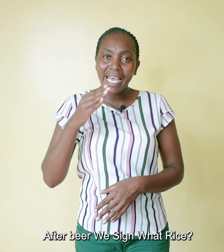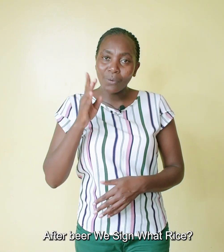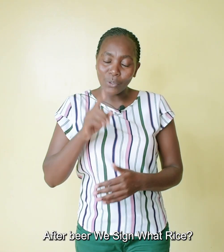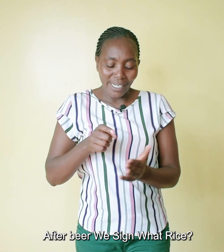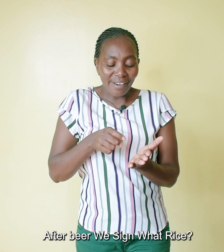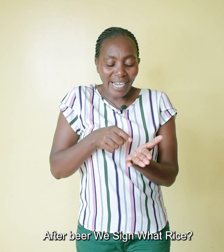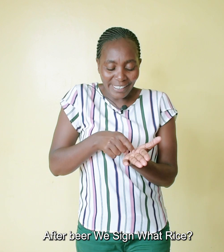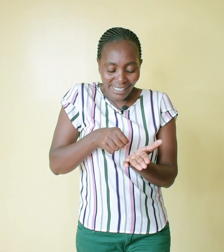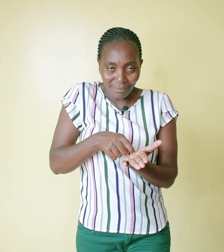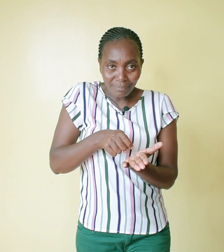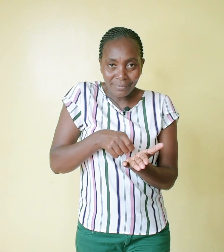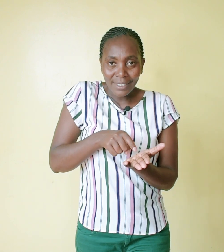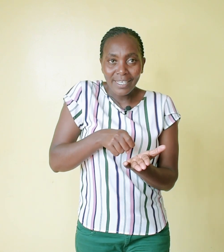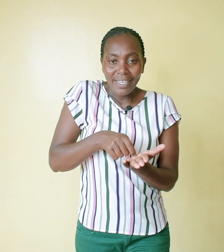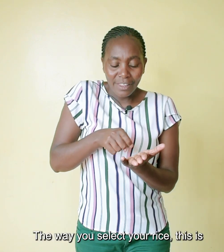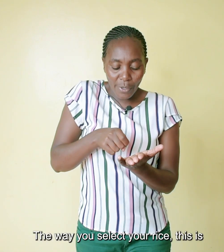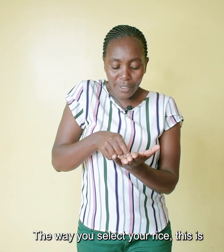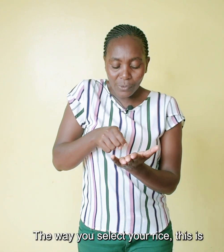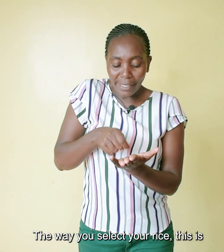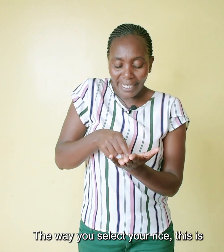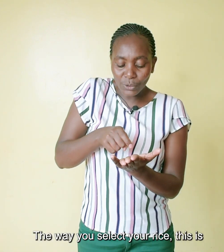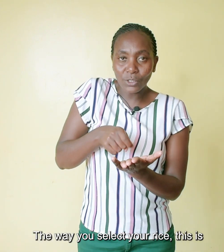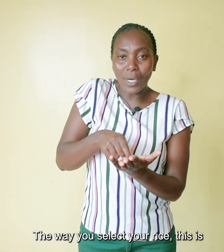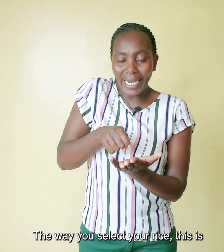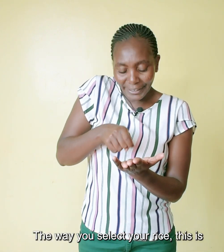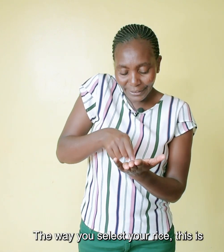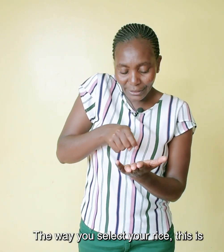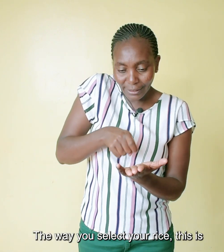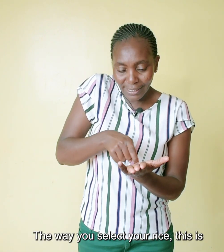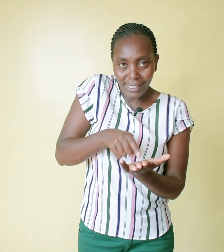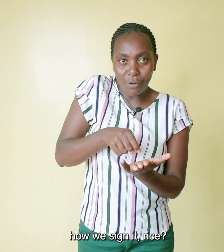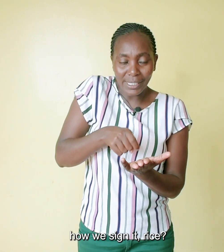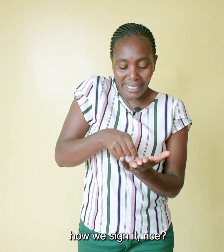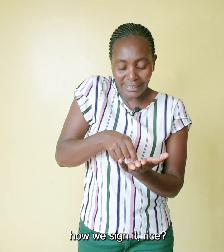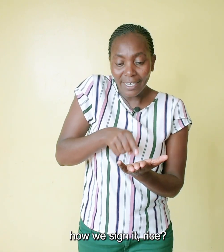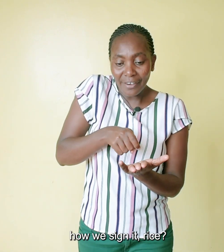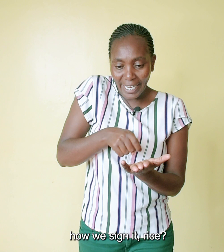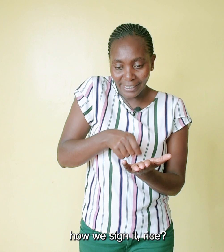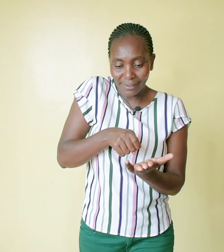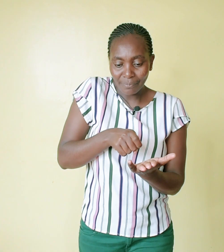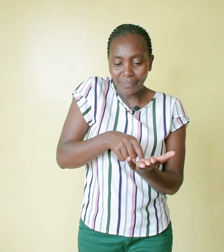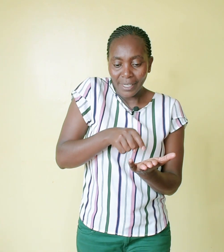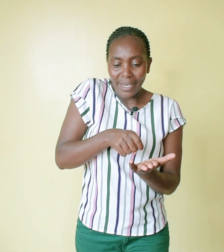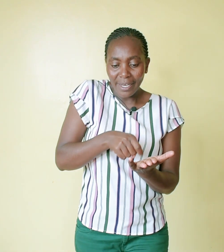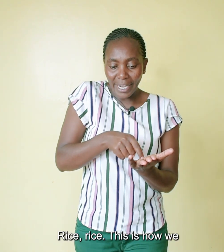sign what? Rice. The way you select your rice, this is how we sign it. Rice.